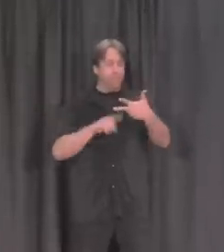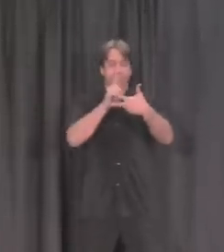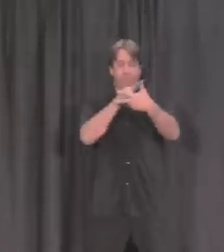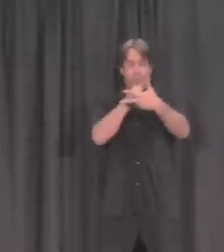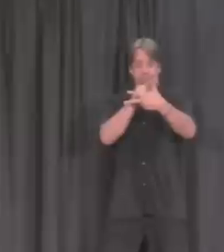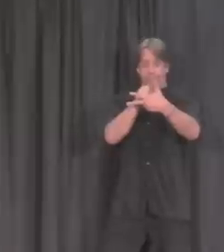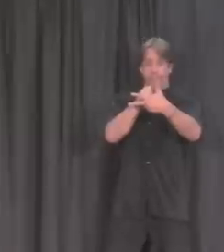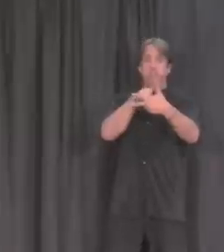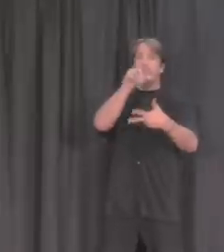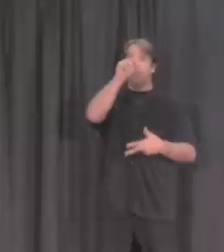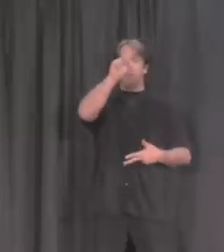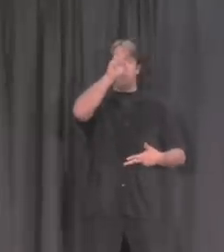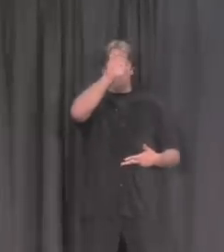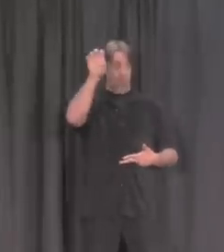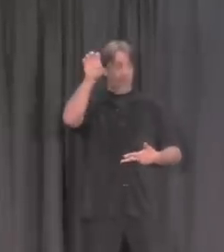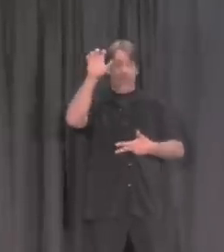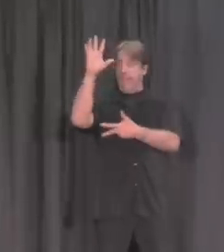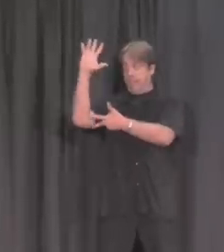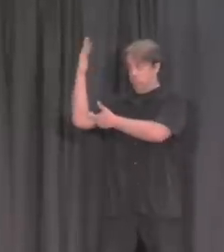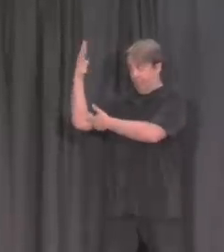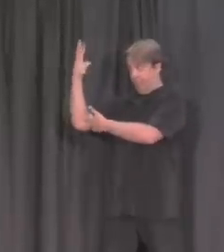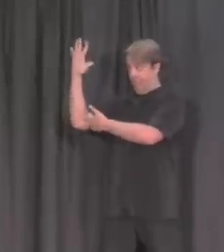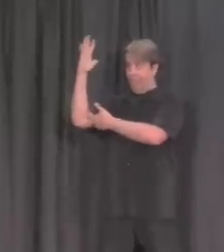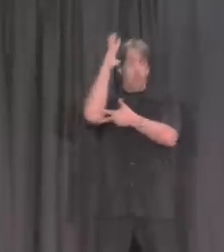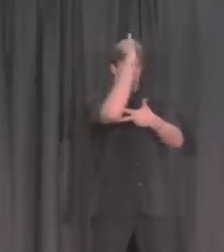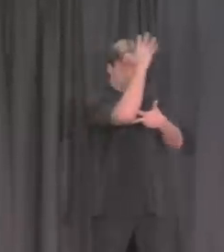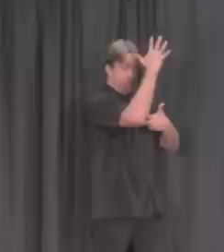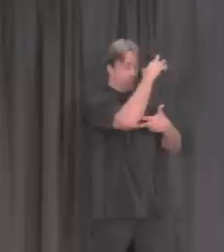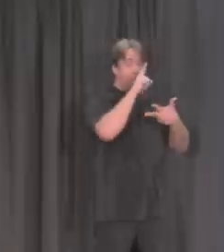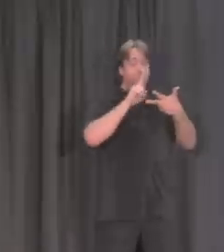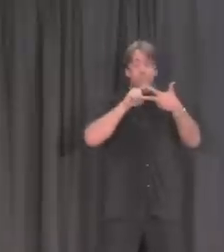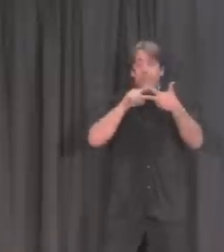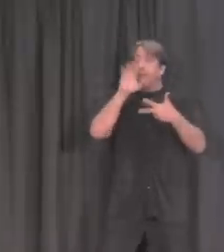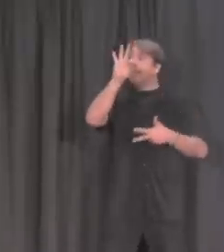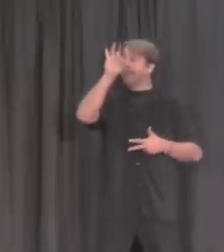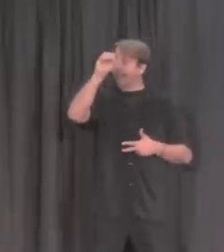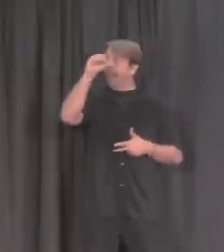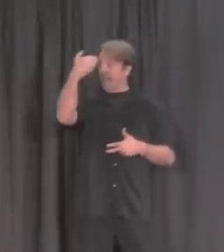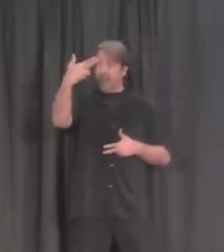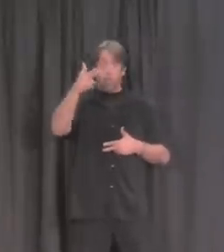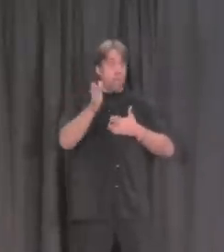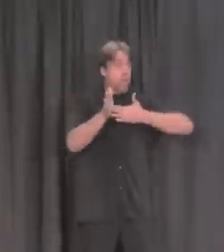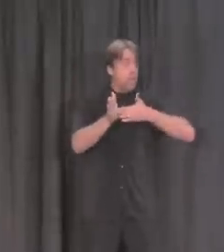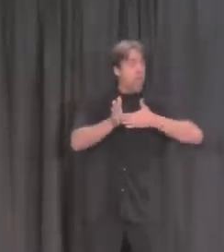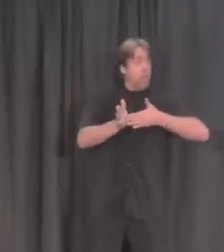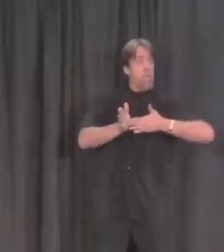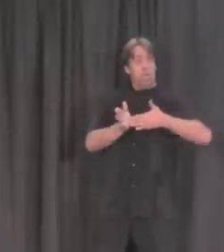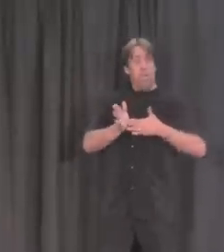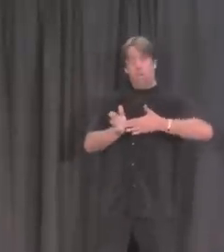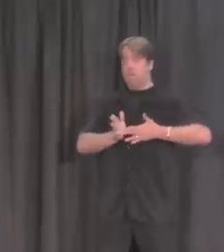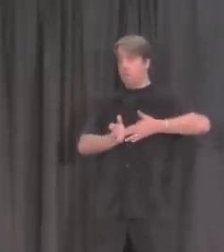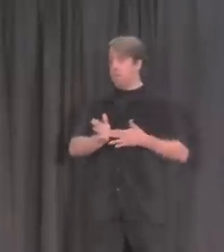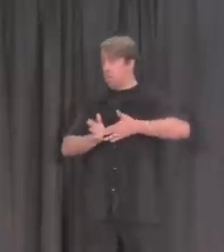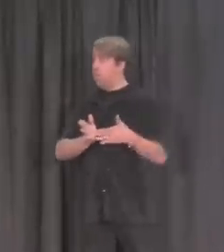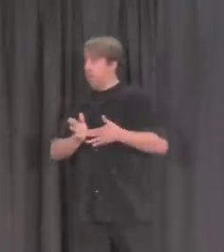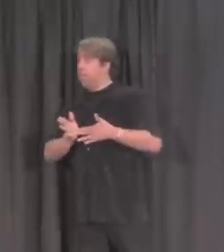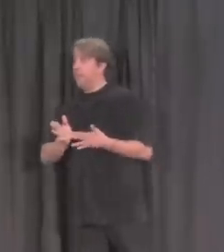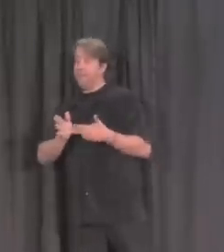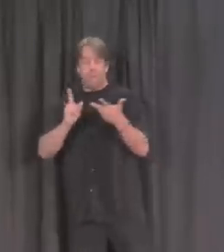many signs. T-R-E-E, tree, tree. F-I-S-H, fish,